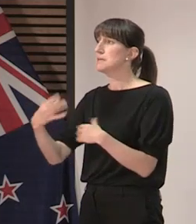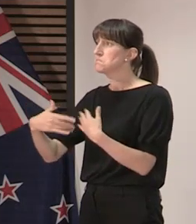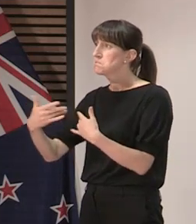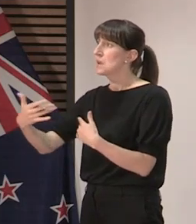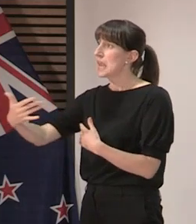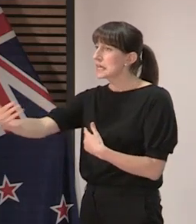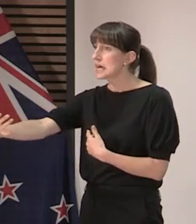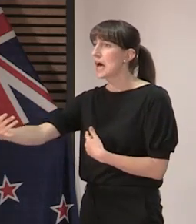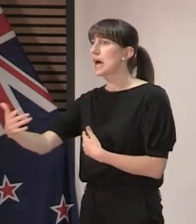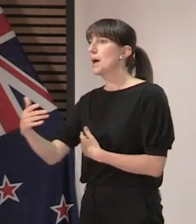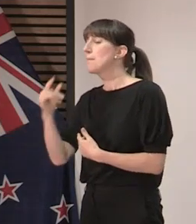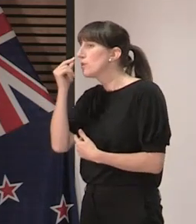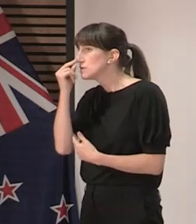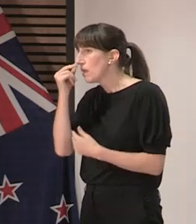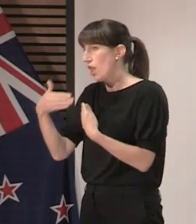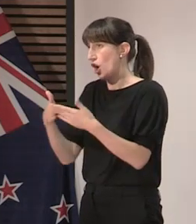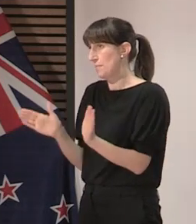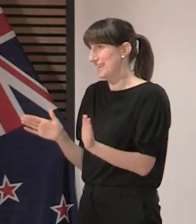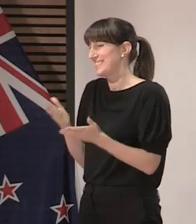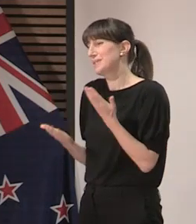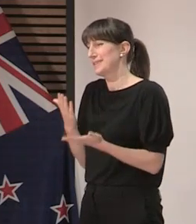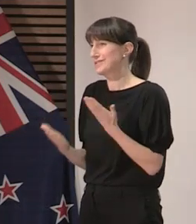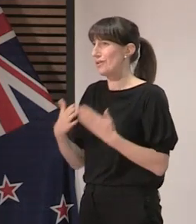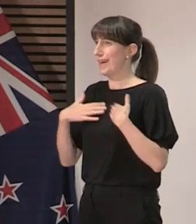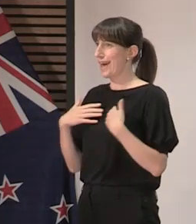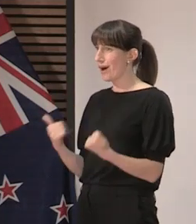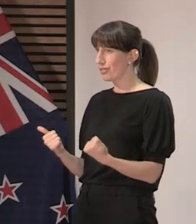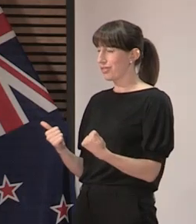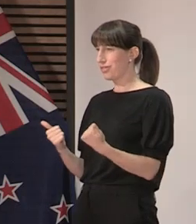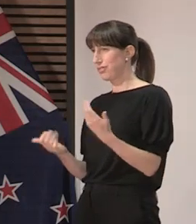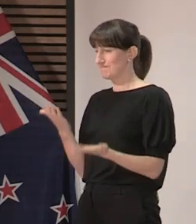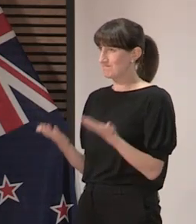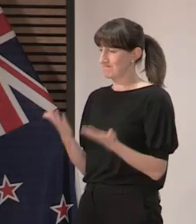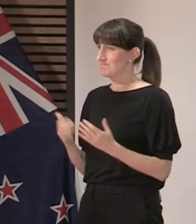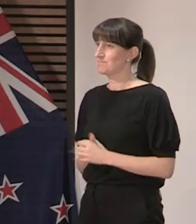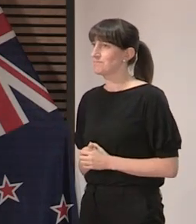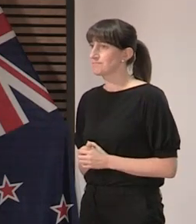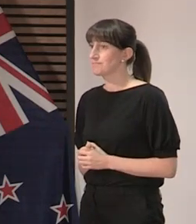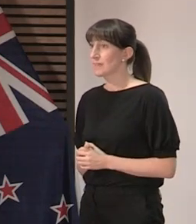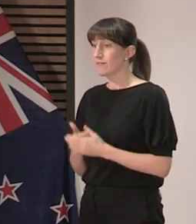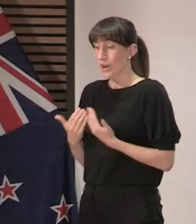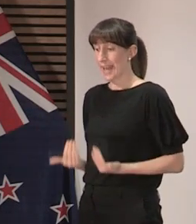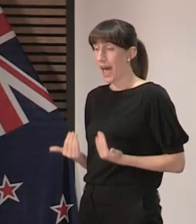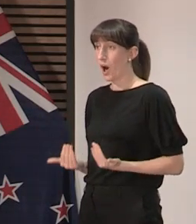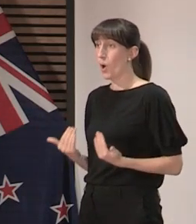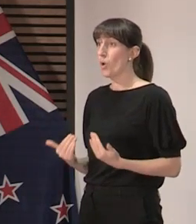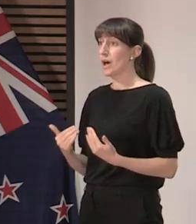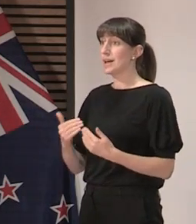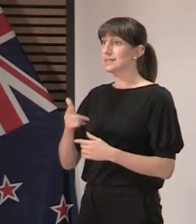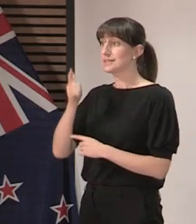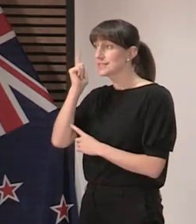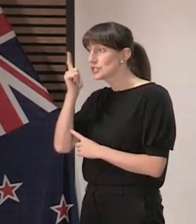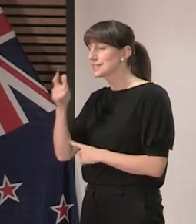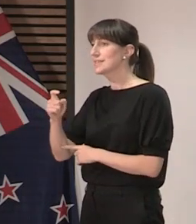measures can be managed, and we are working through that at the moment. In the meantime, teachers and staff will continue to support these